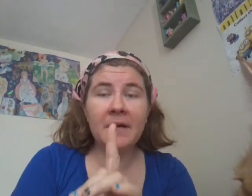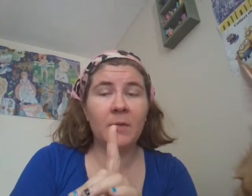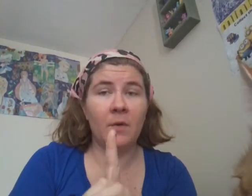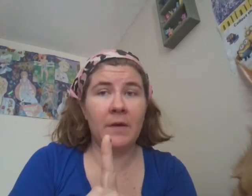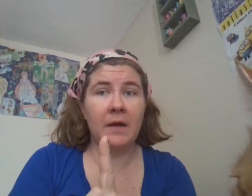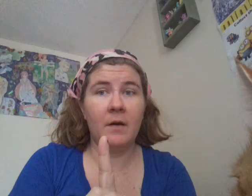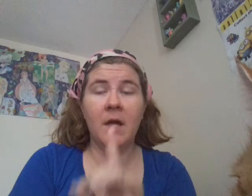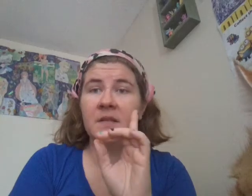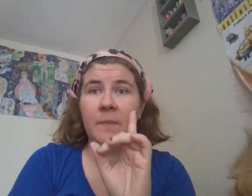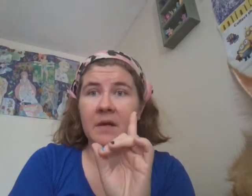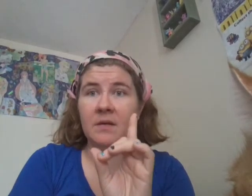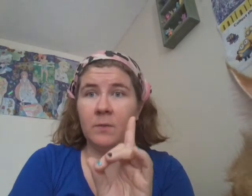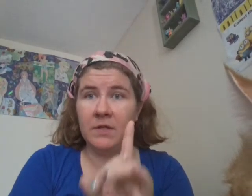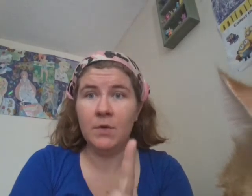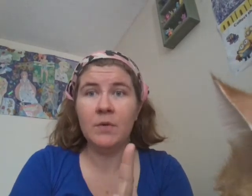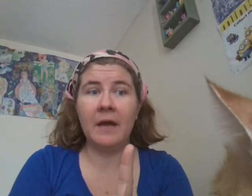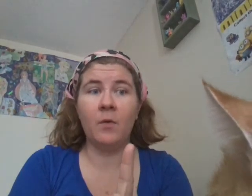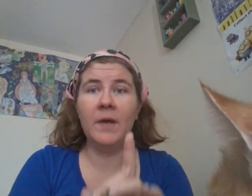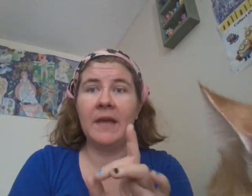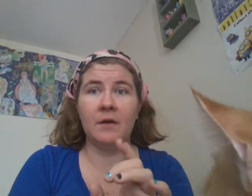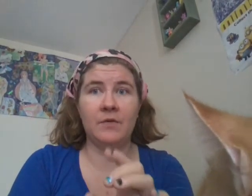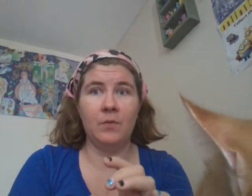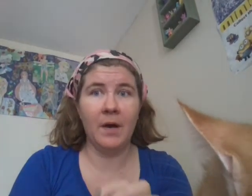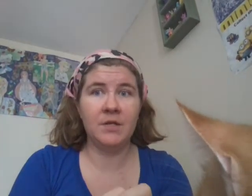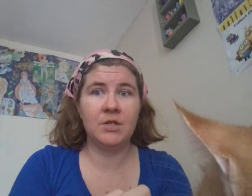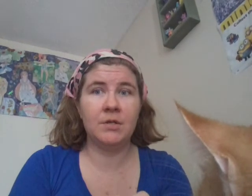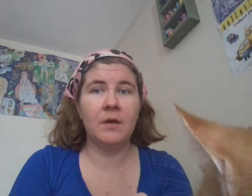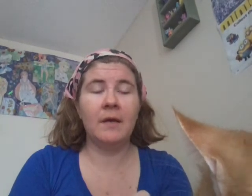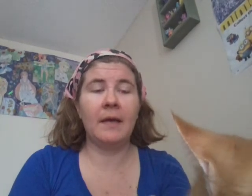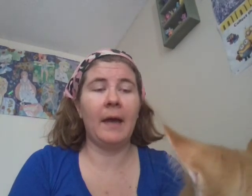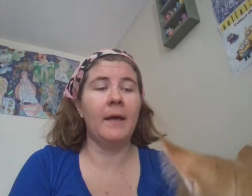because we don't care. It's because we do care. We care too much. Okay.